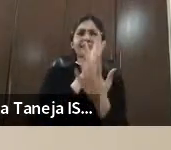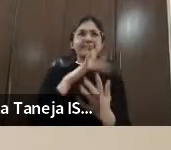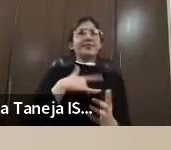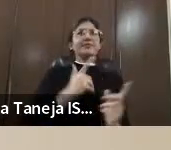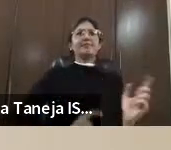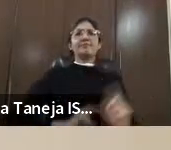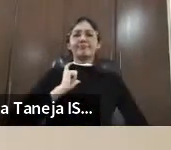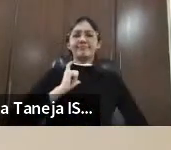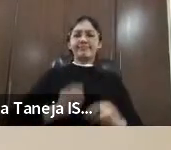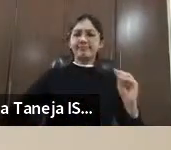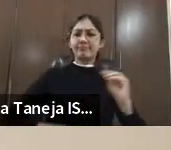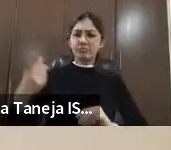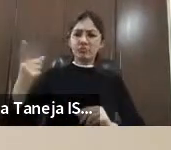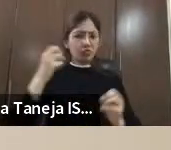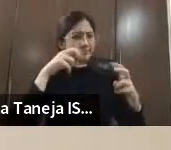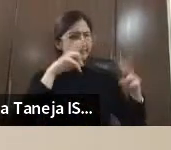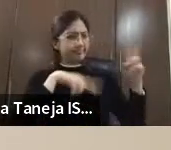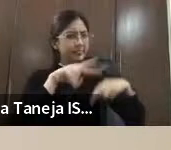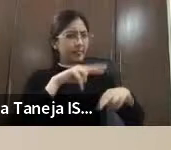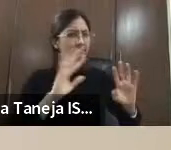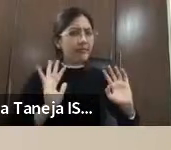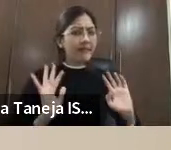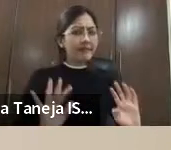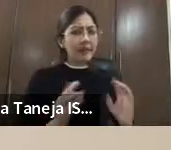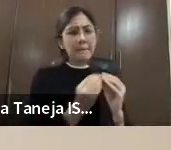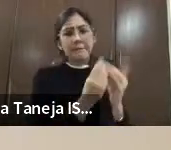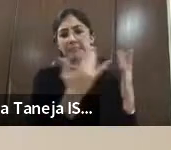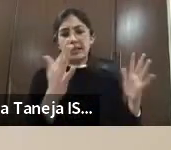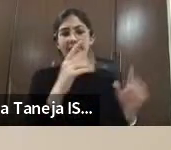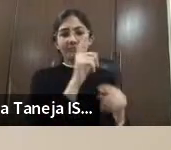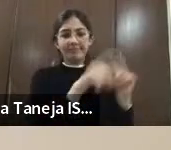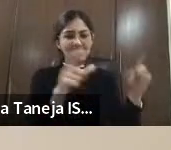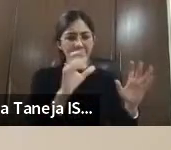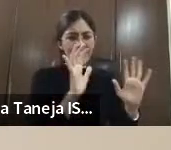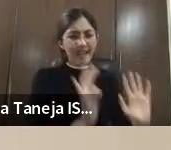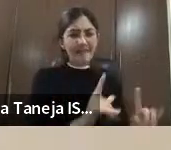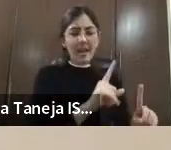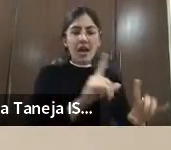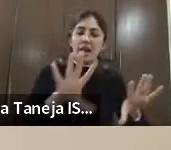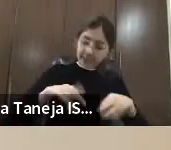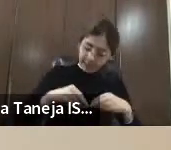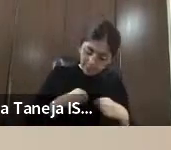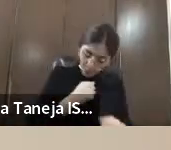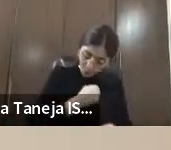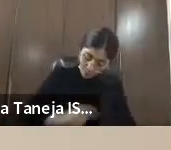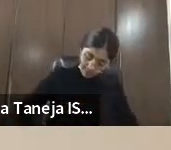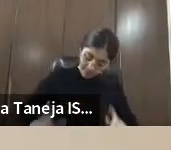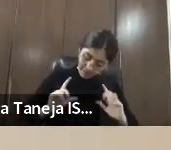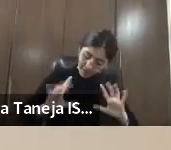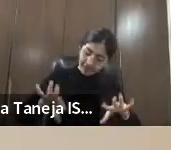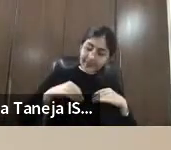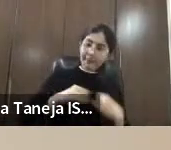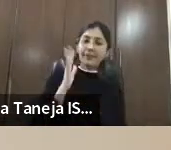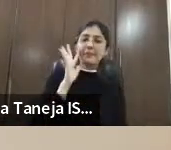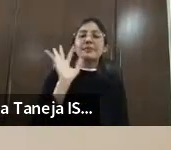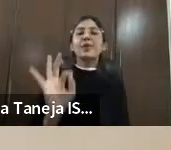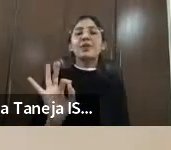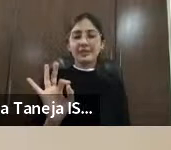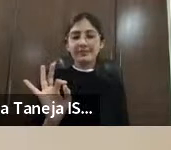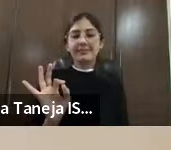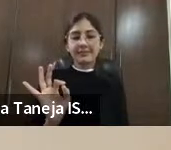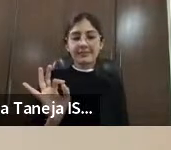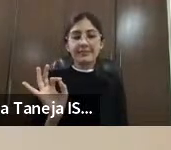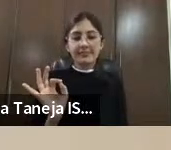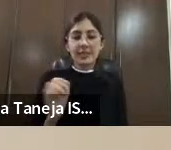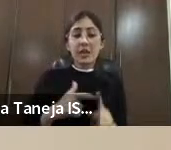see, you must have observed in many cases, acceptance and gives meaning to their lives. Our trainees